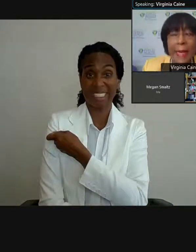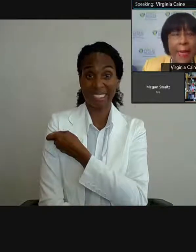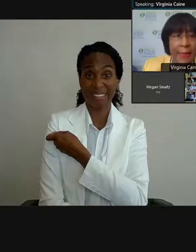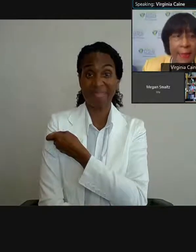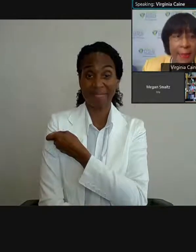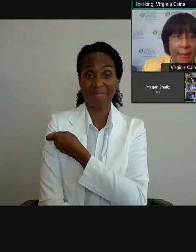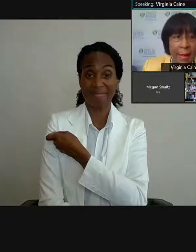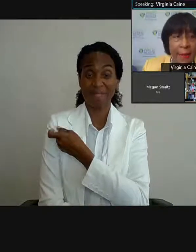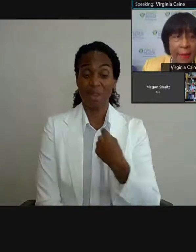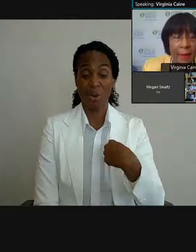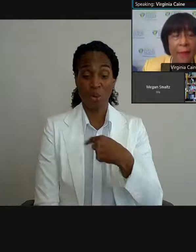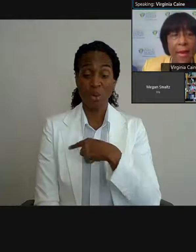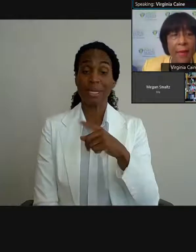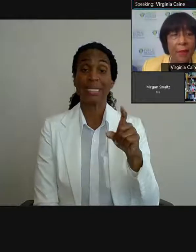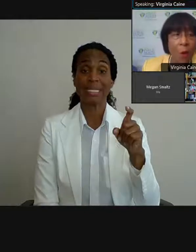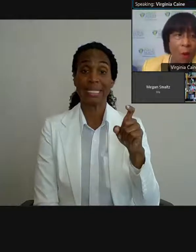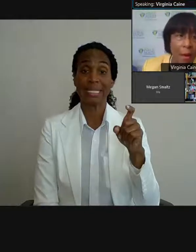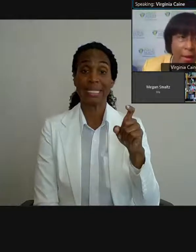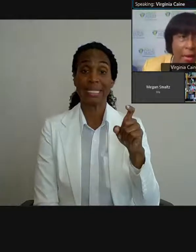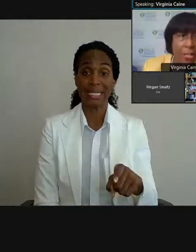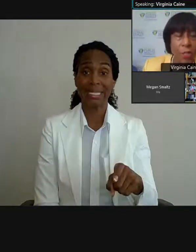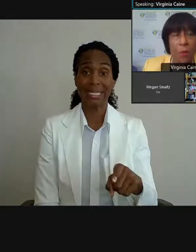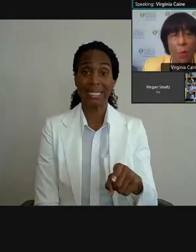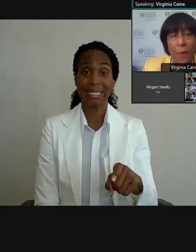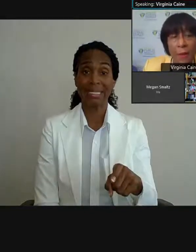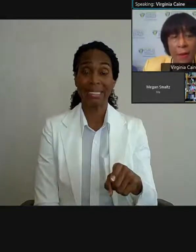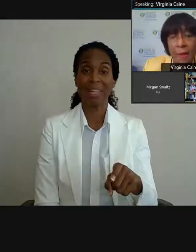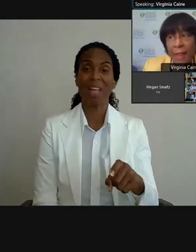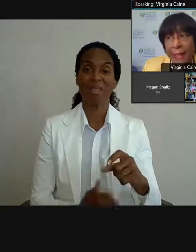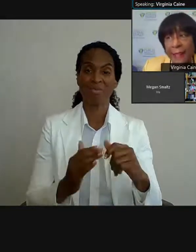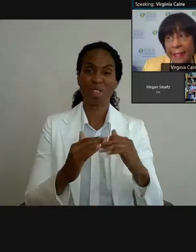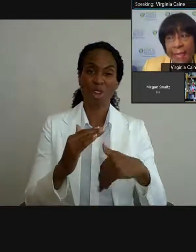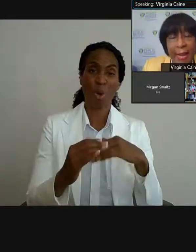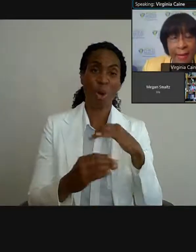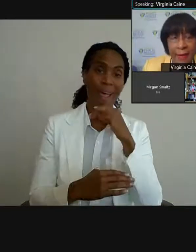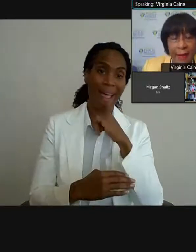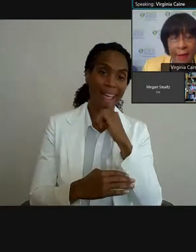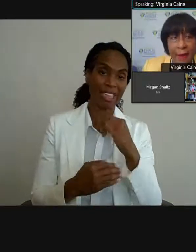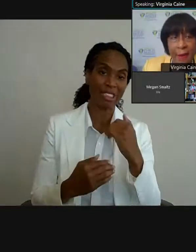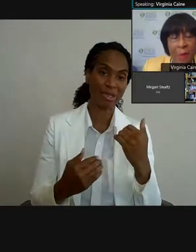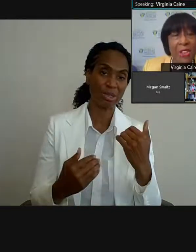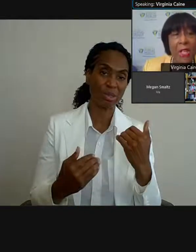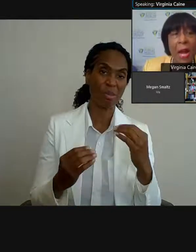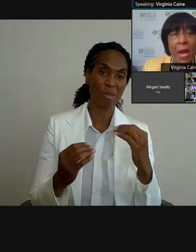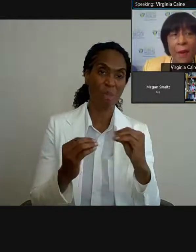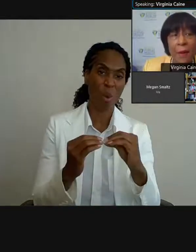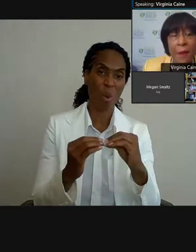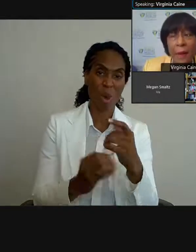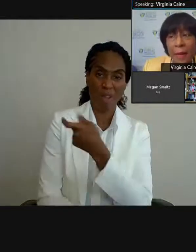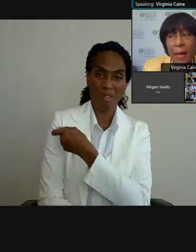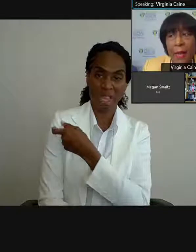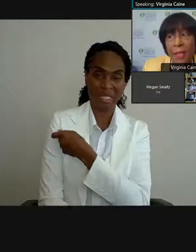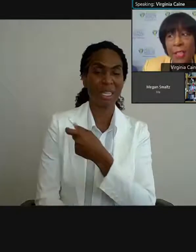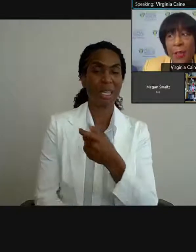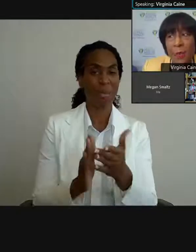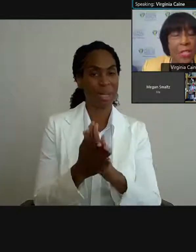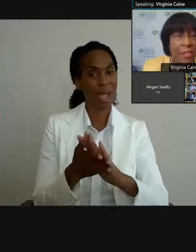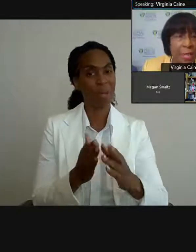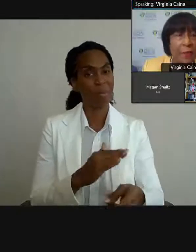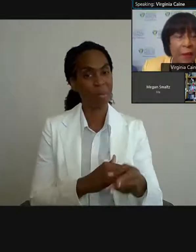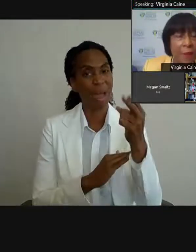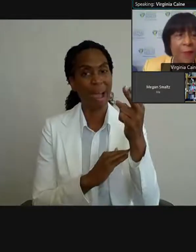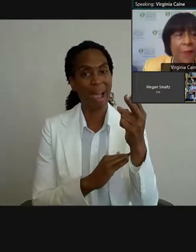we need to get that lower age group vaccinated much higher, at